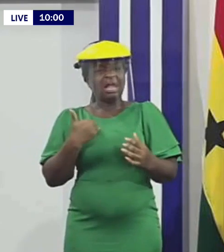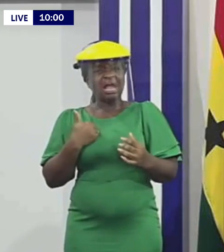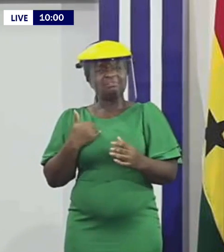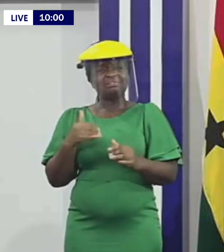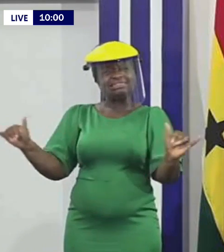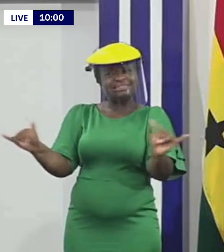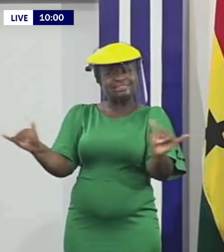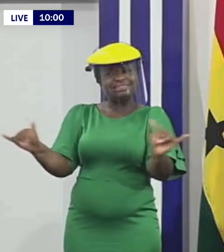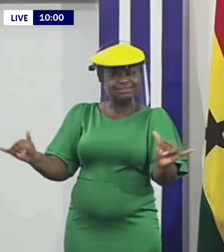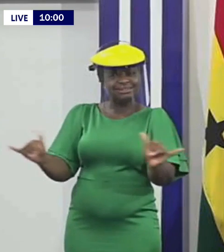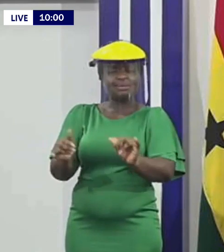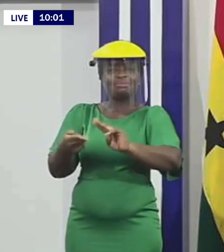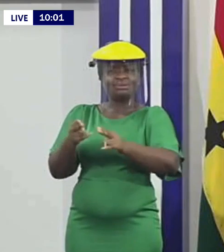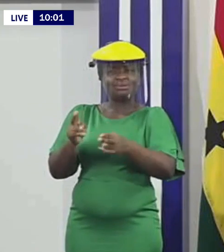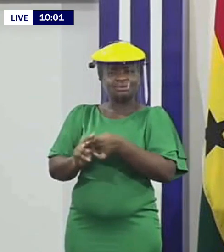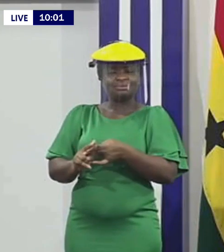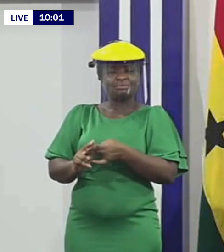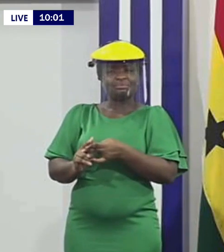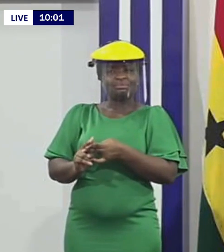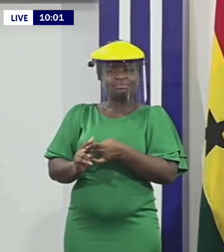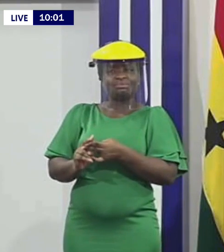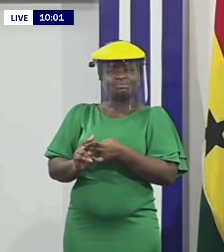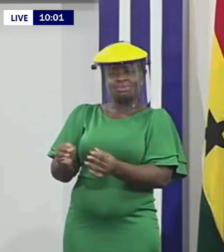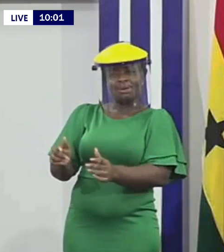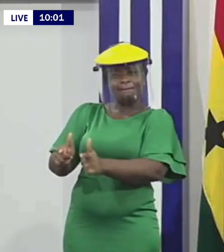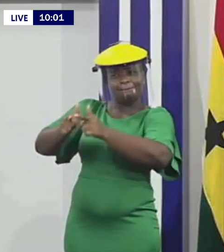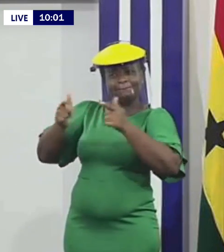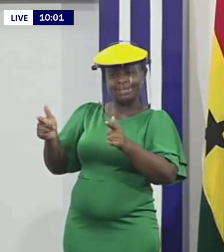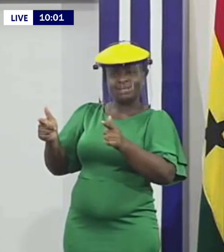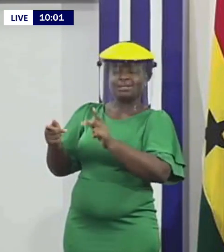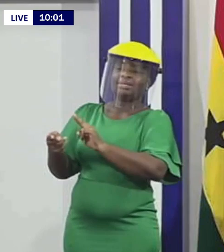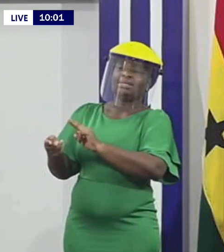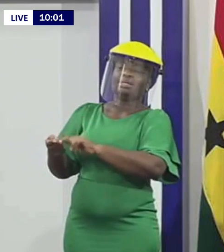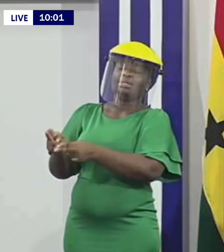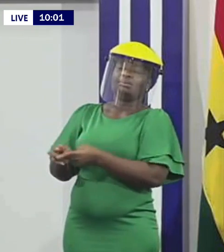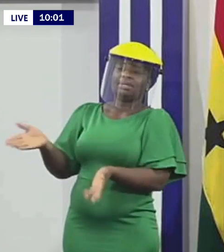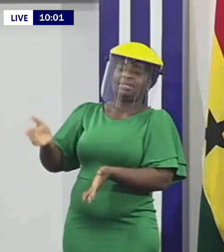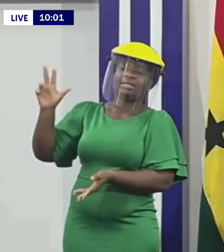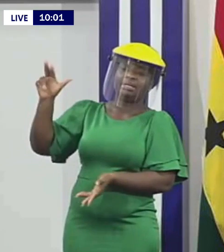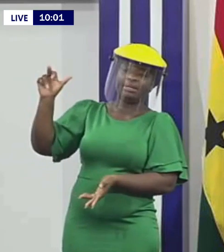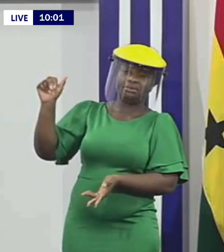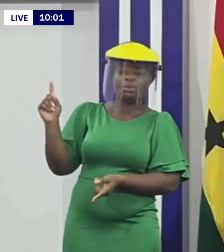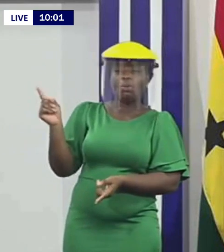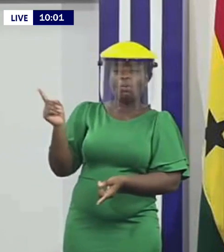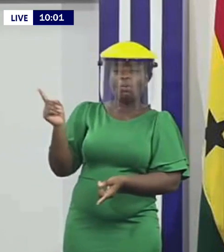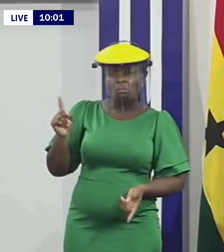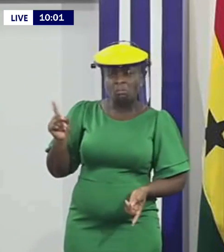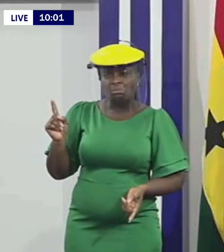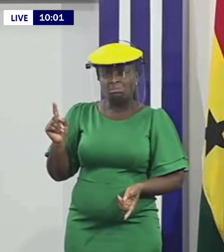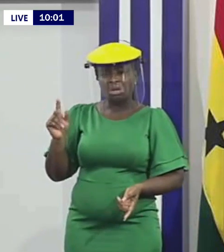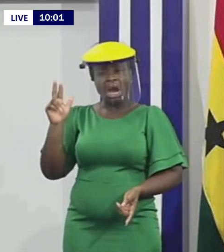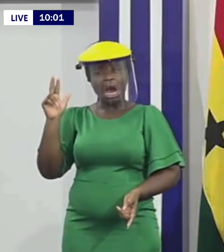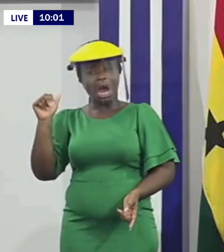same number of core districts in Greater Accra. The next slide, please. Yeah. Where it's mainly in the